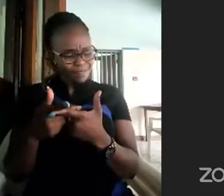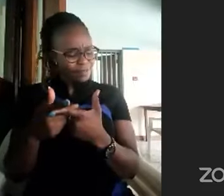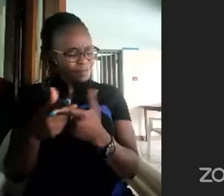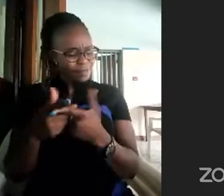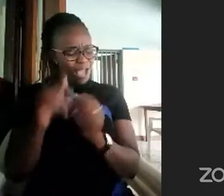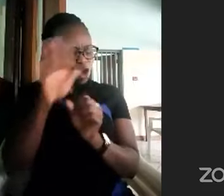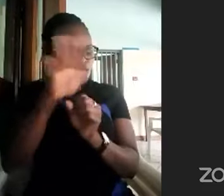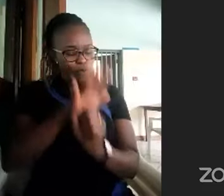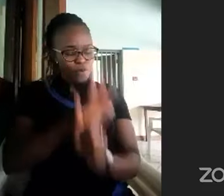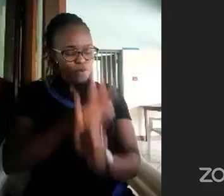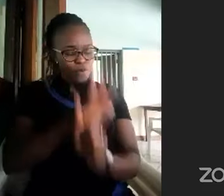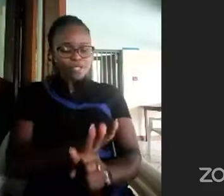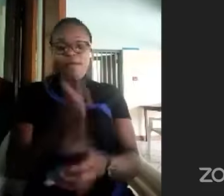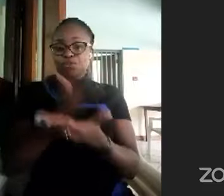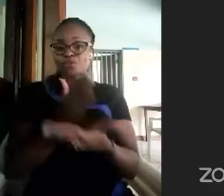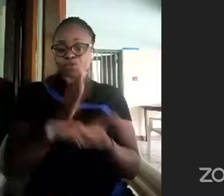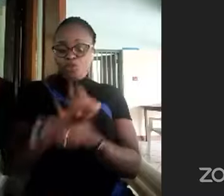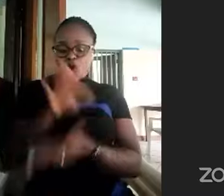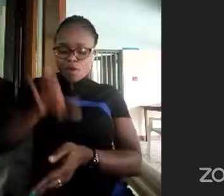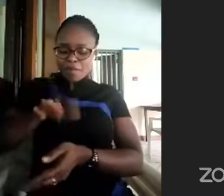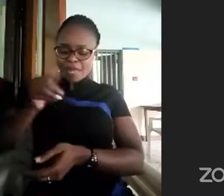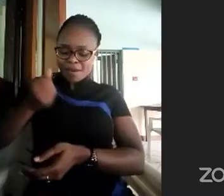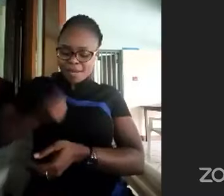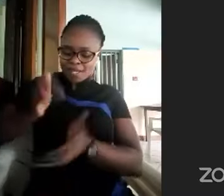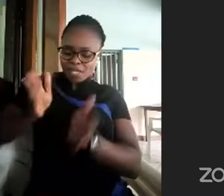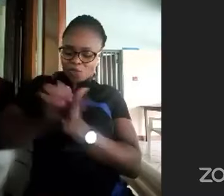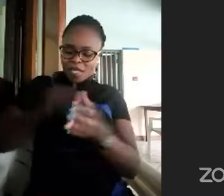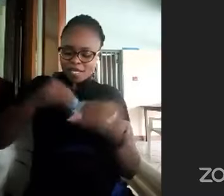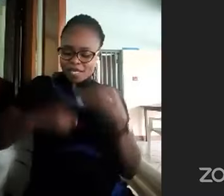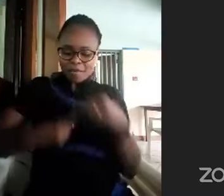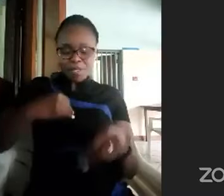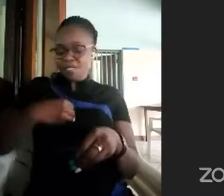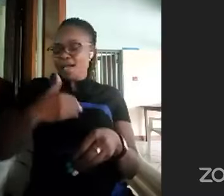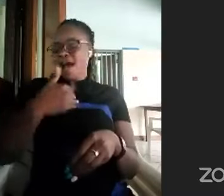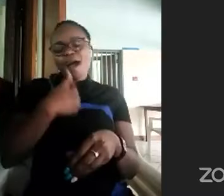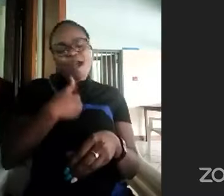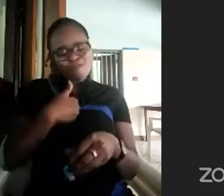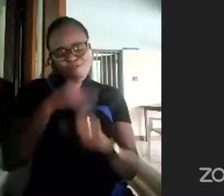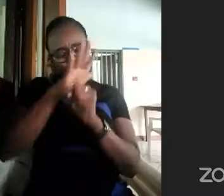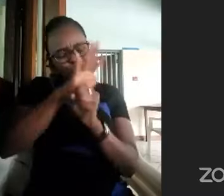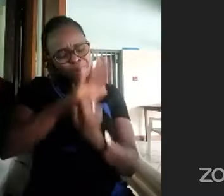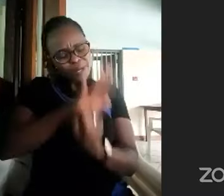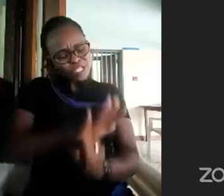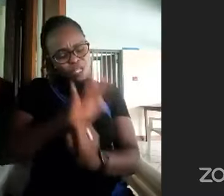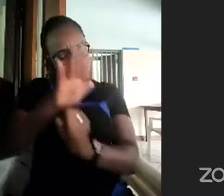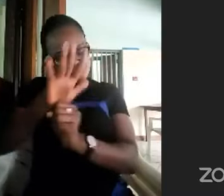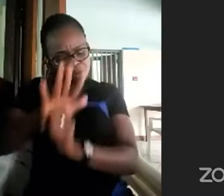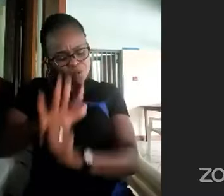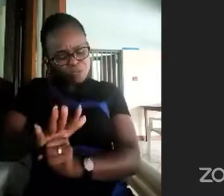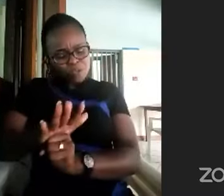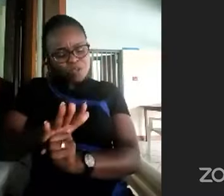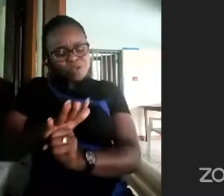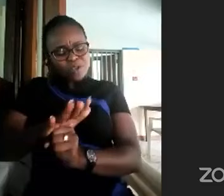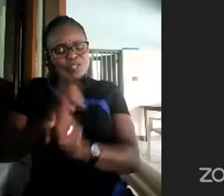issue, whereby I find that if you have an issue and you are a person with disability, healthcare providers, and even the community